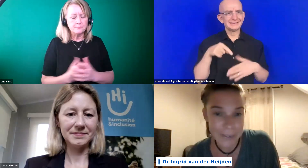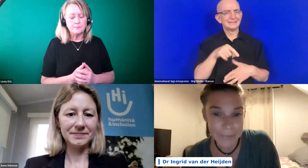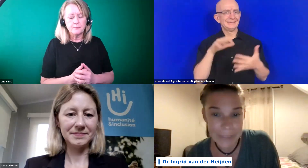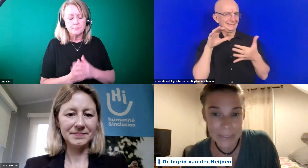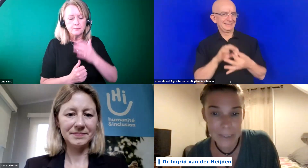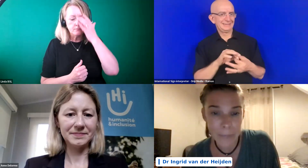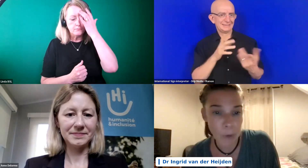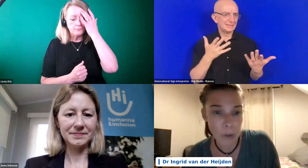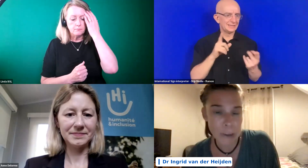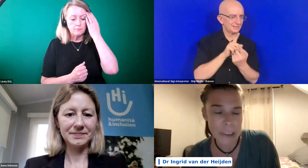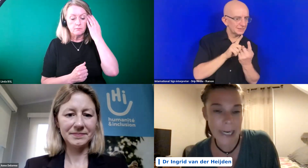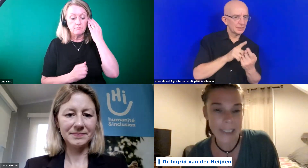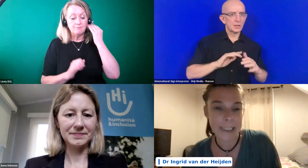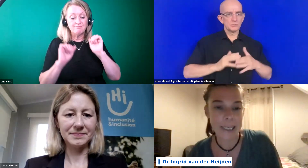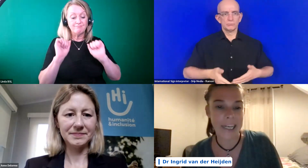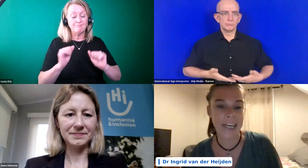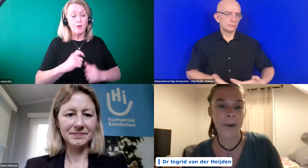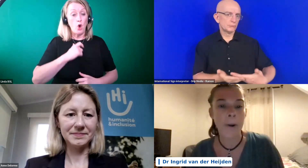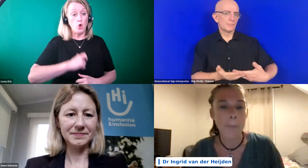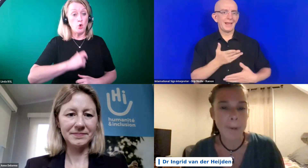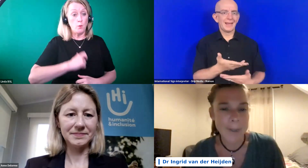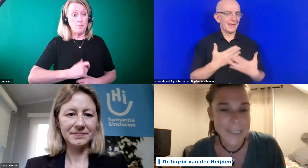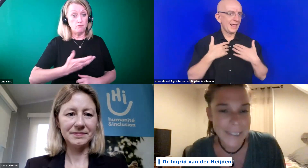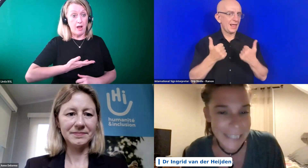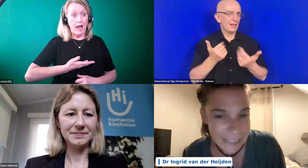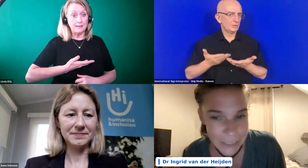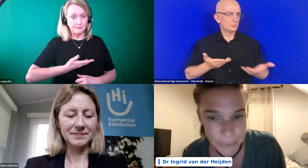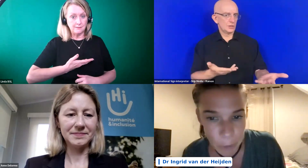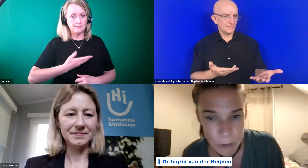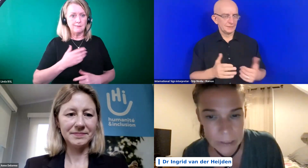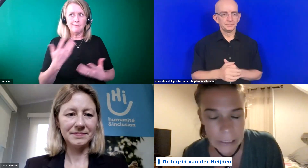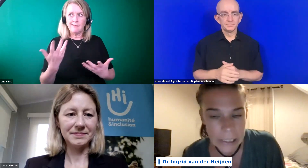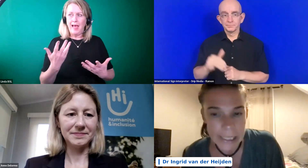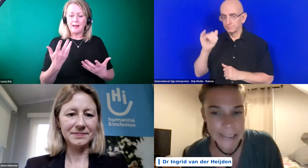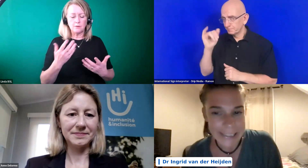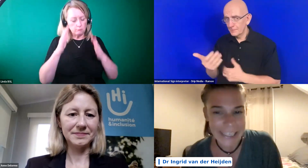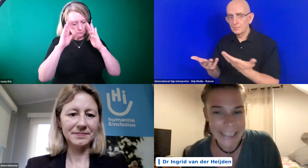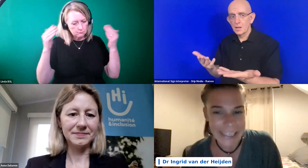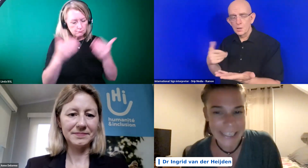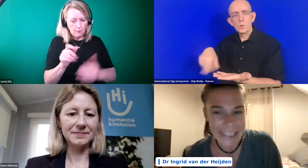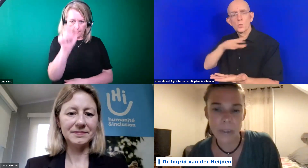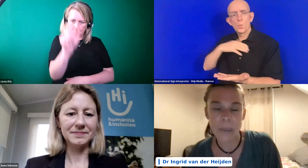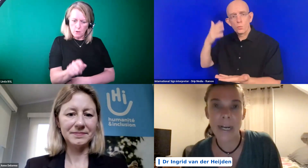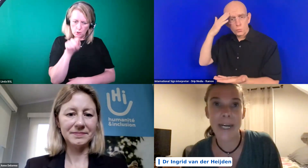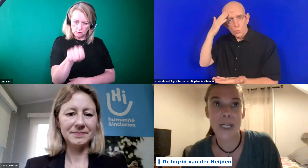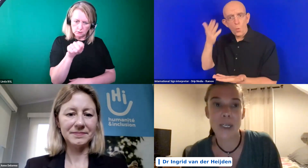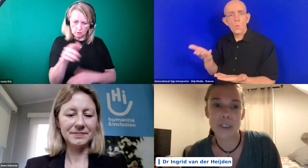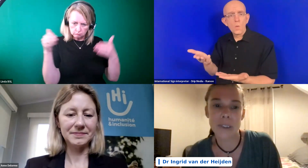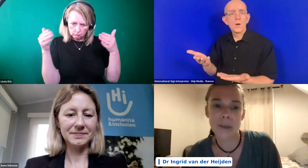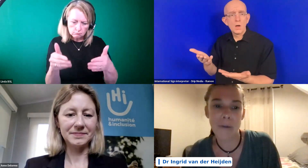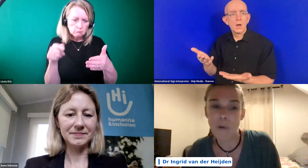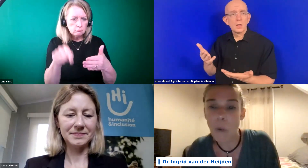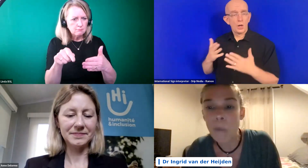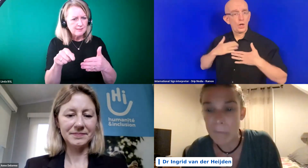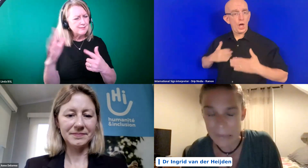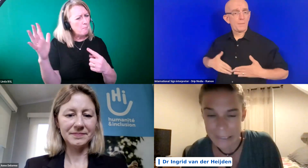human rights-based approach and a person-centered approach is key to